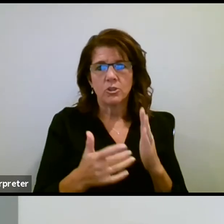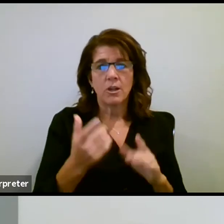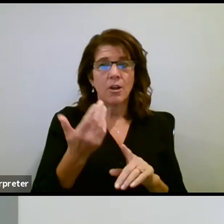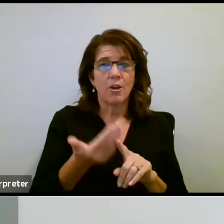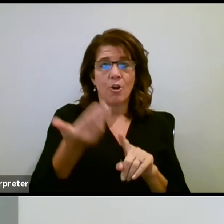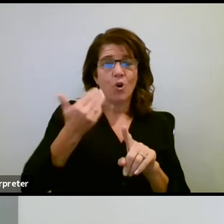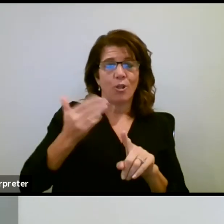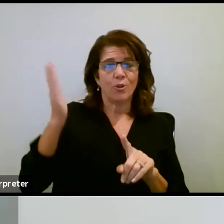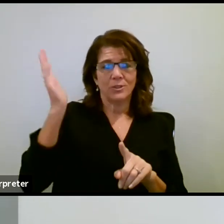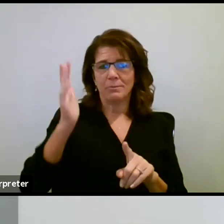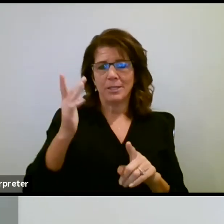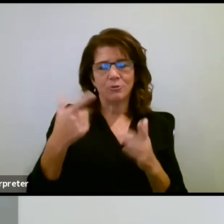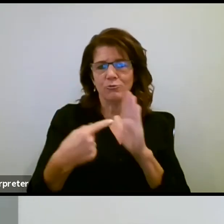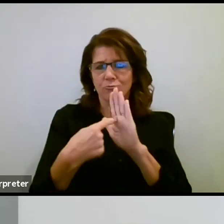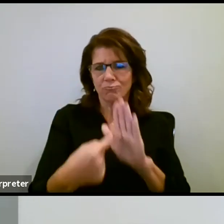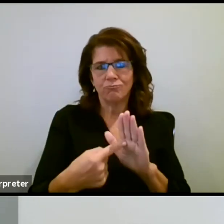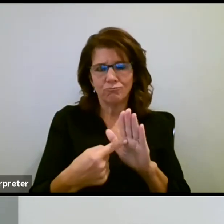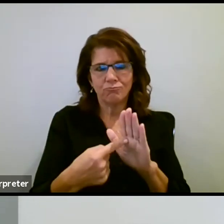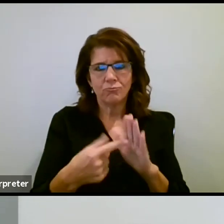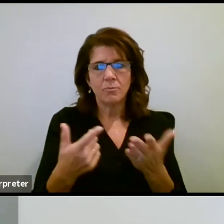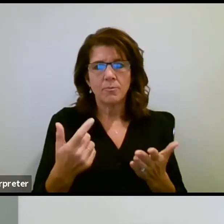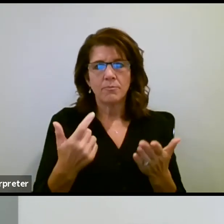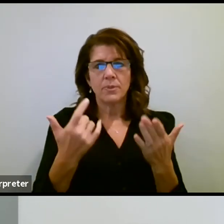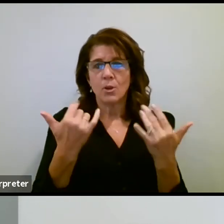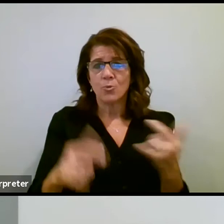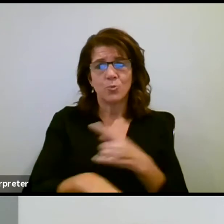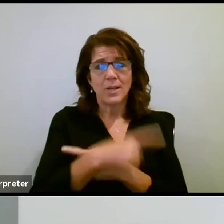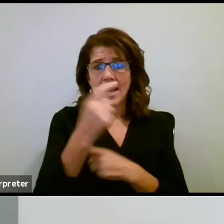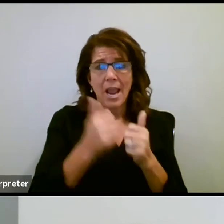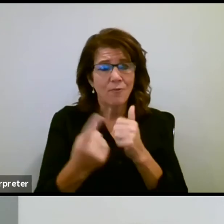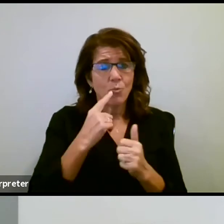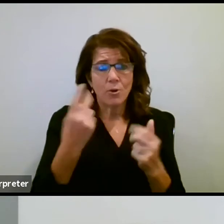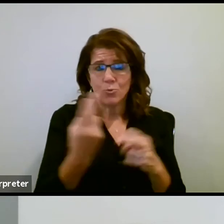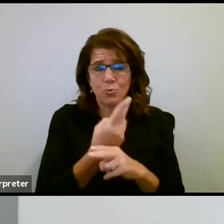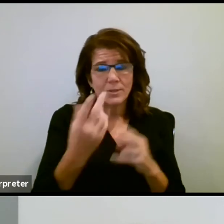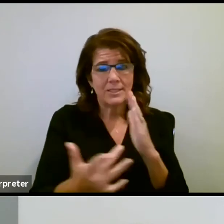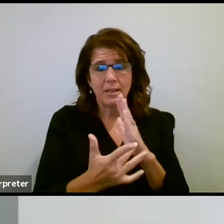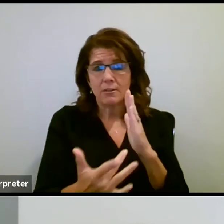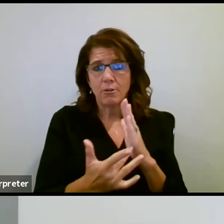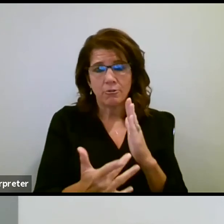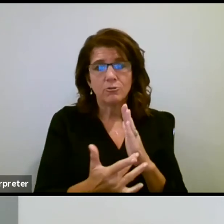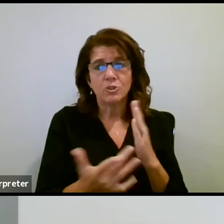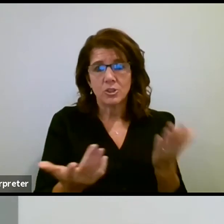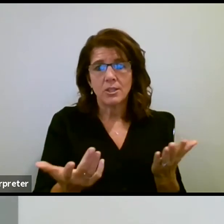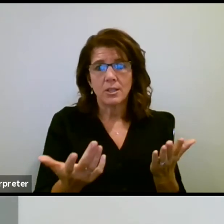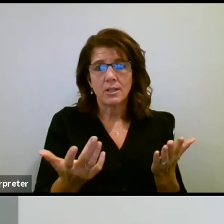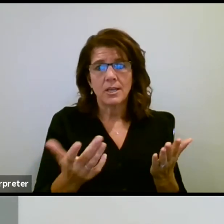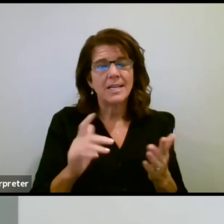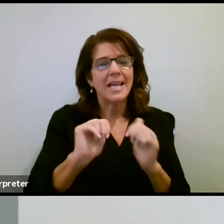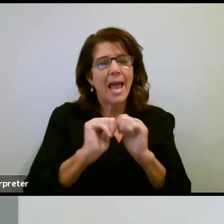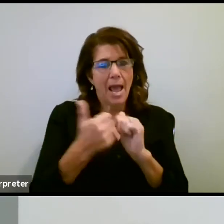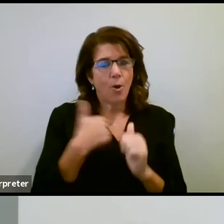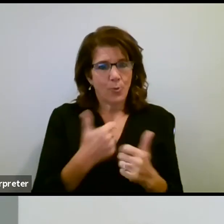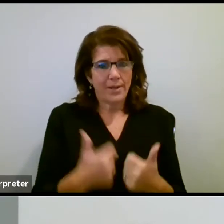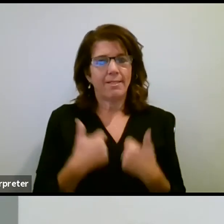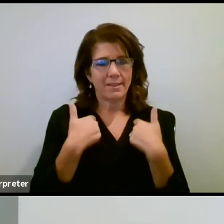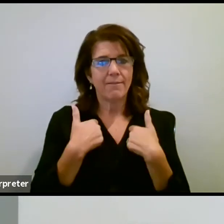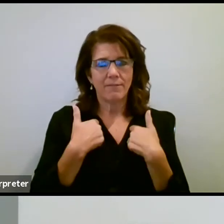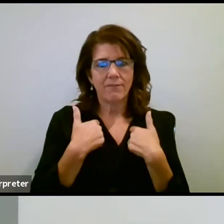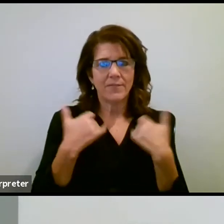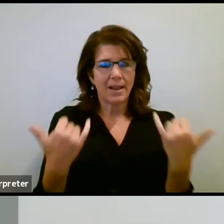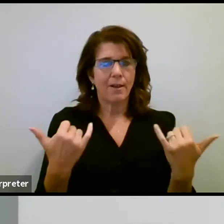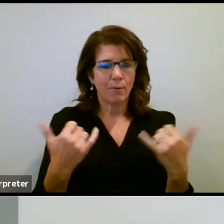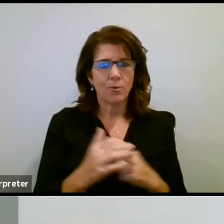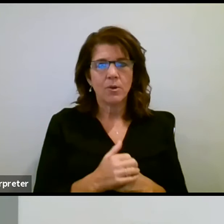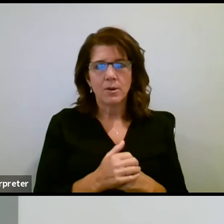have brought this fact out that today everyone is using technology. It's about the way we live. So